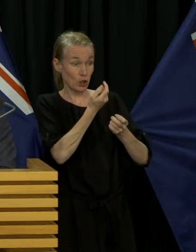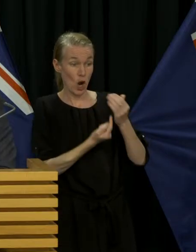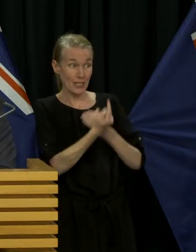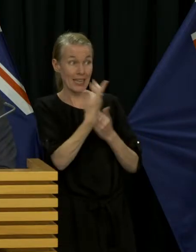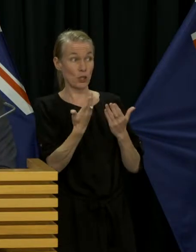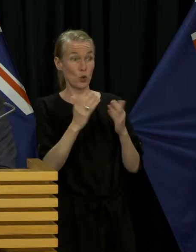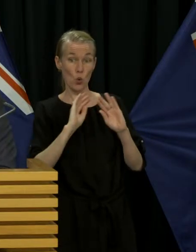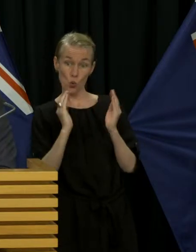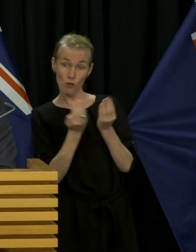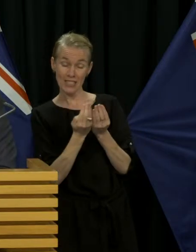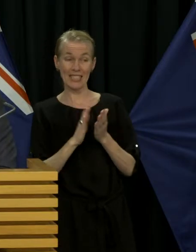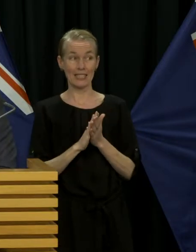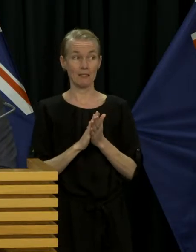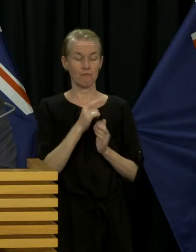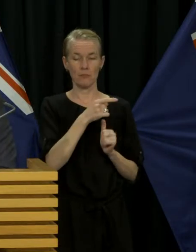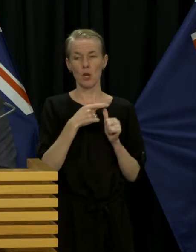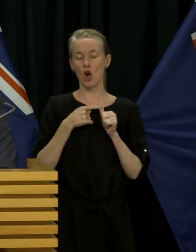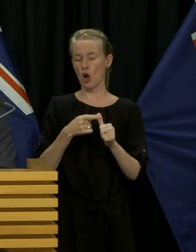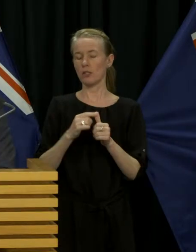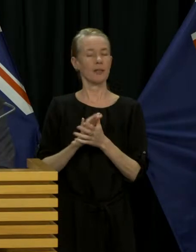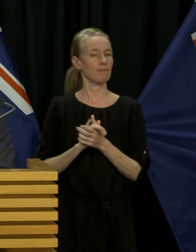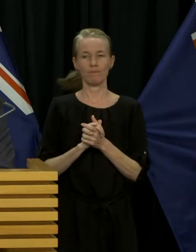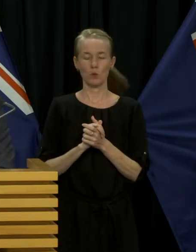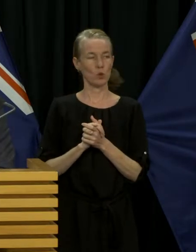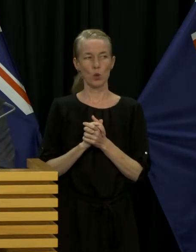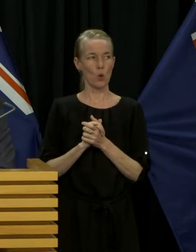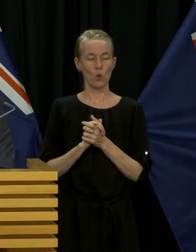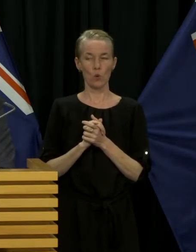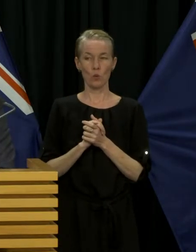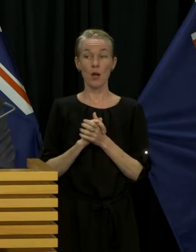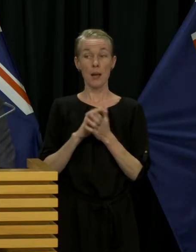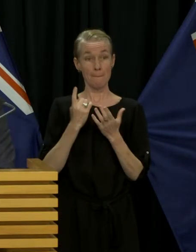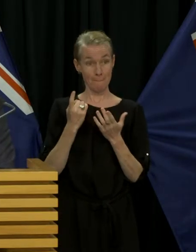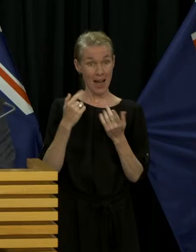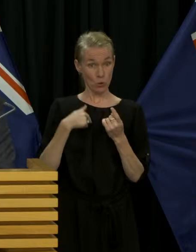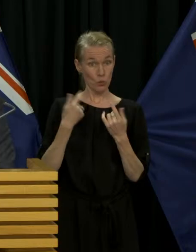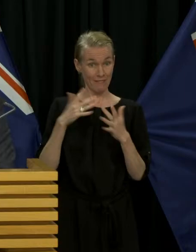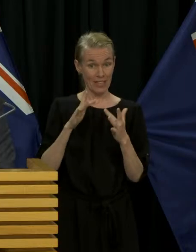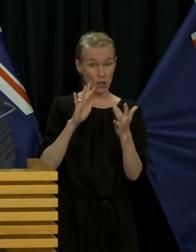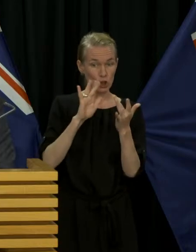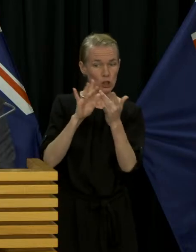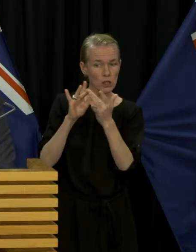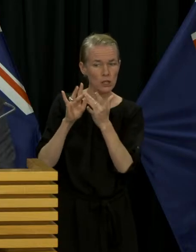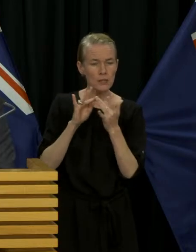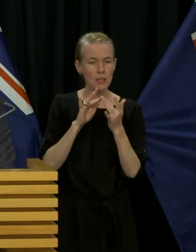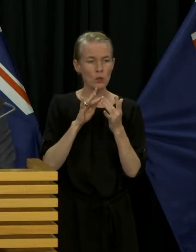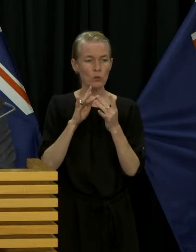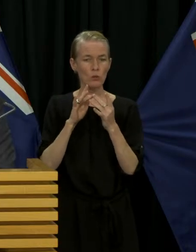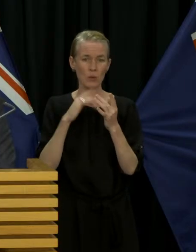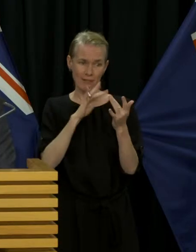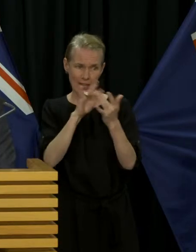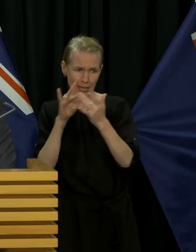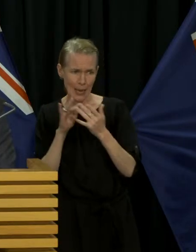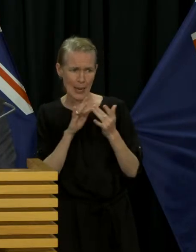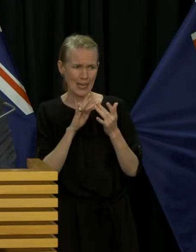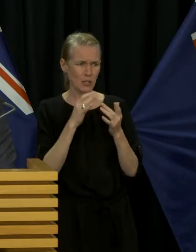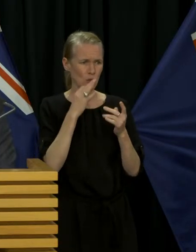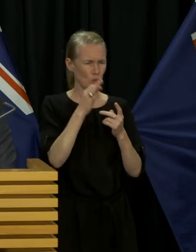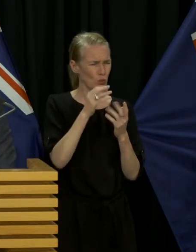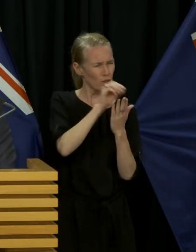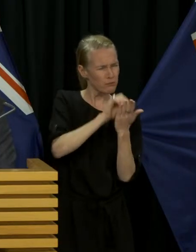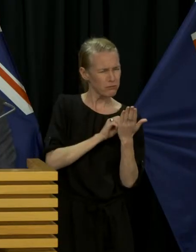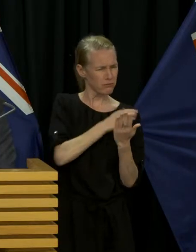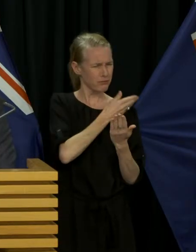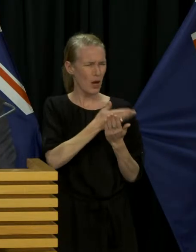staying with in Auckland is to get contact details and permission to talk directly with the person as well, just to help round out the